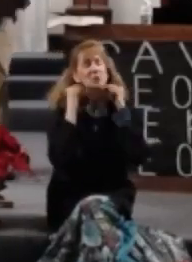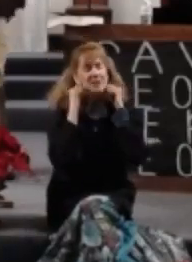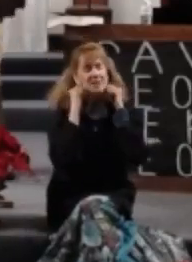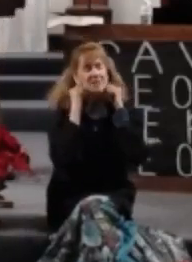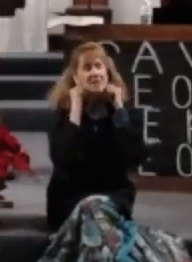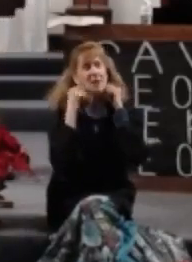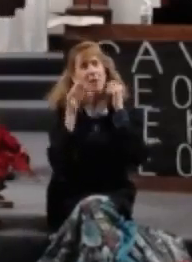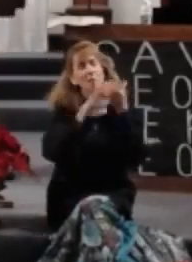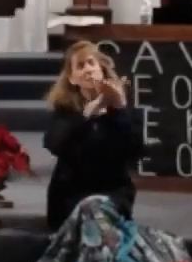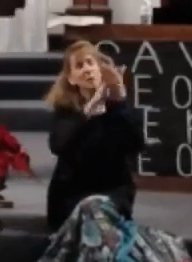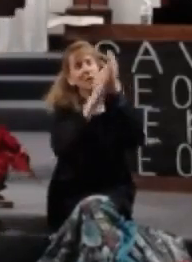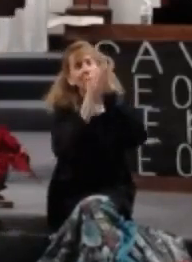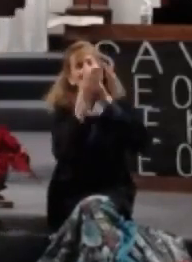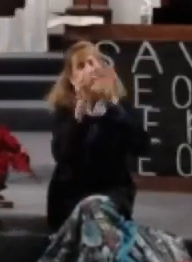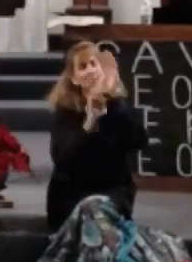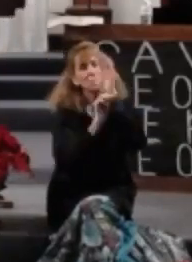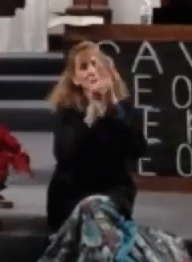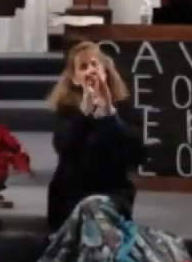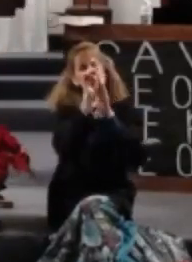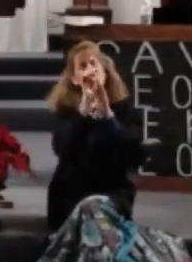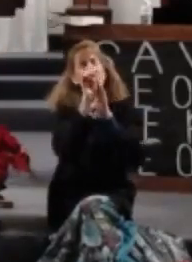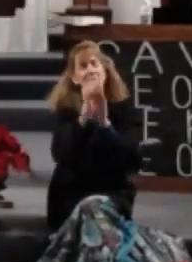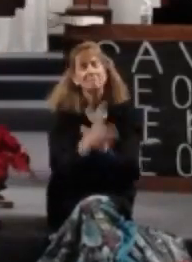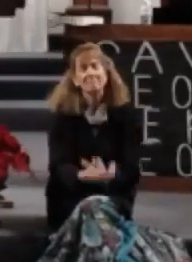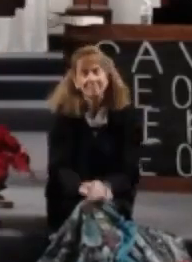being mature servants.